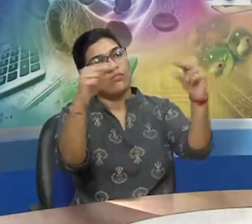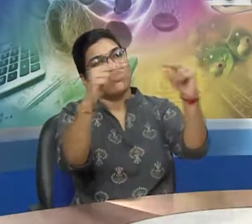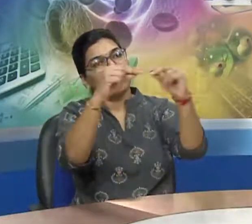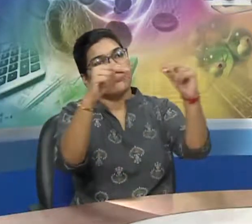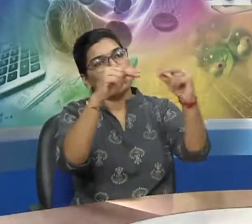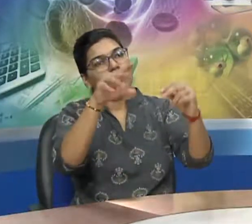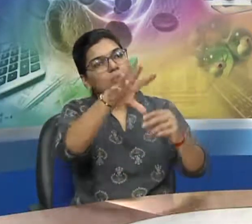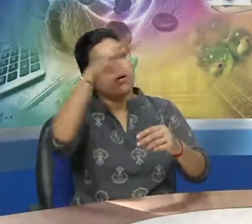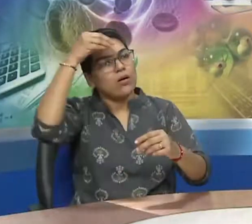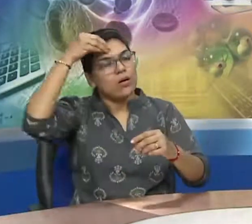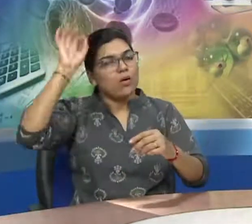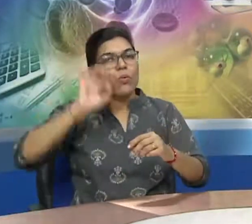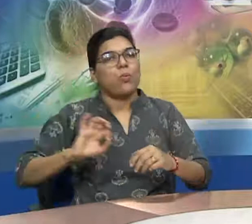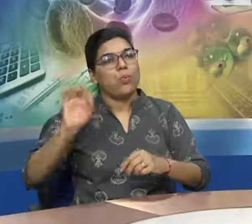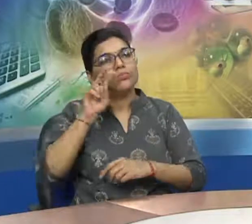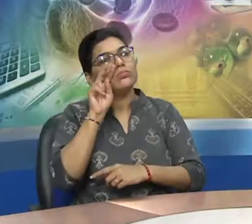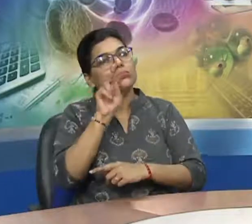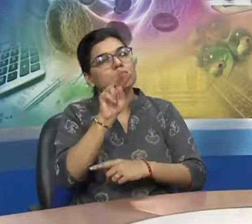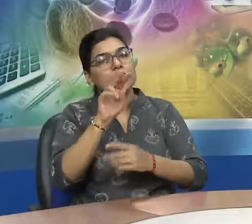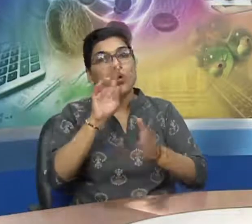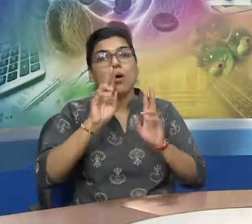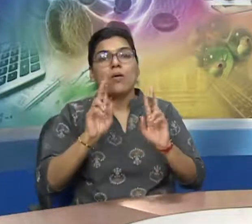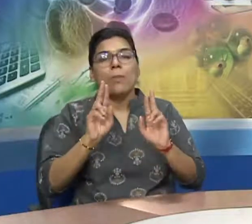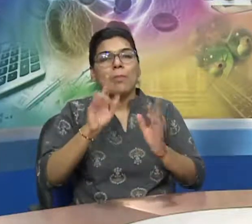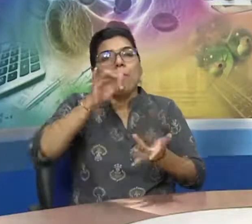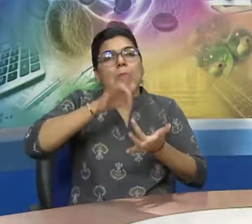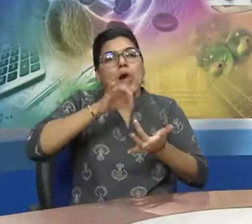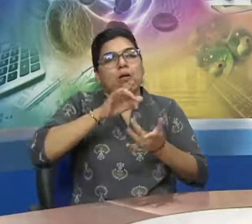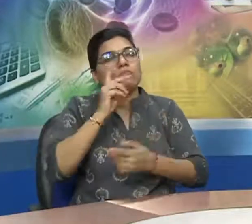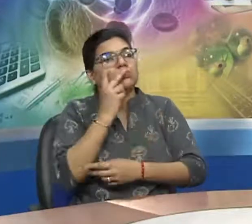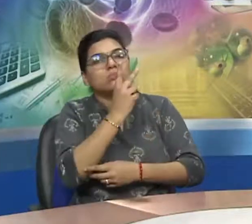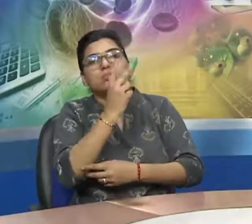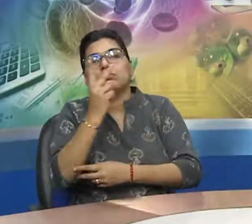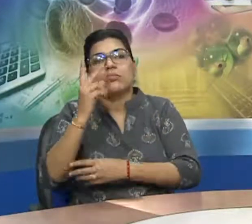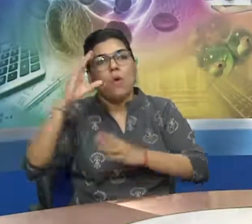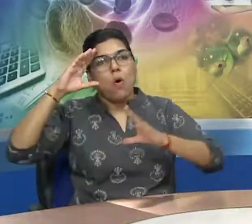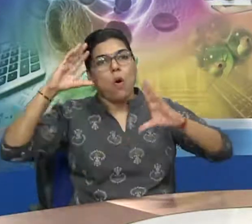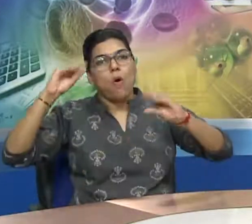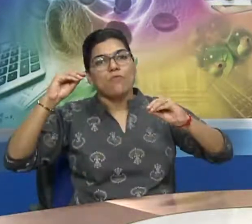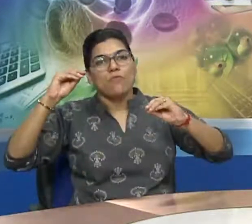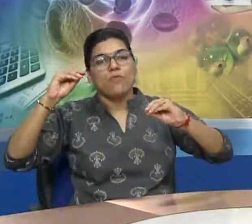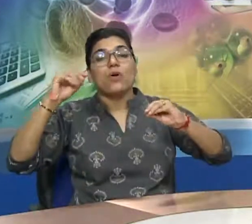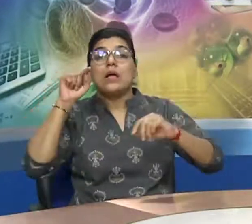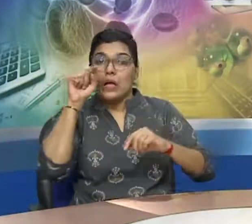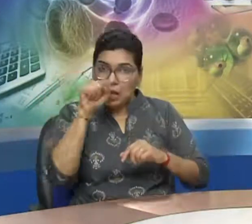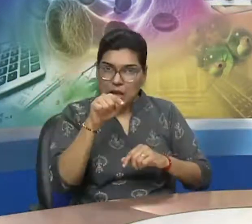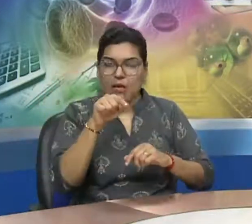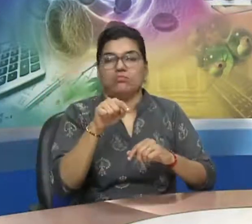When you see eyes having no emotion, we use this phrase as cold eyes.